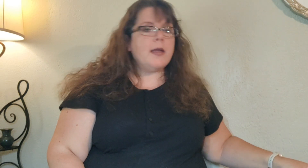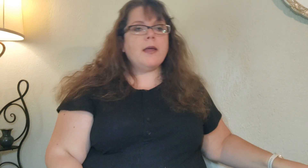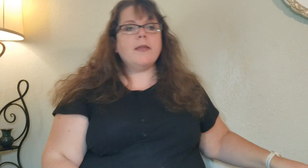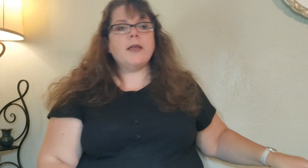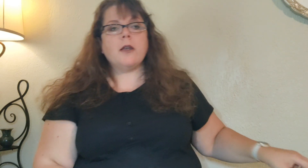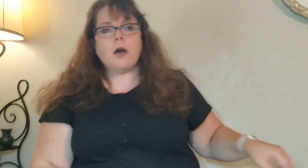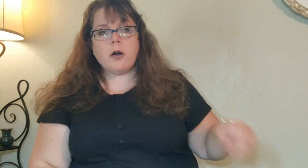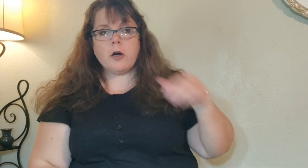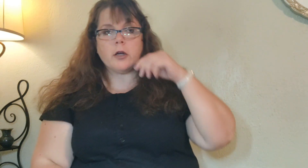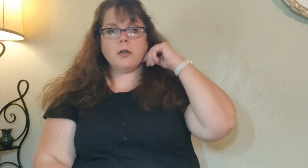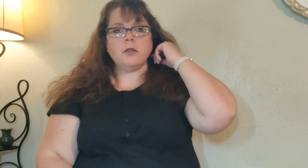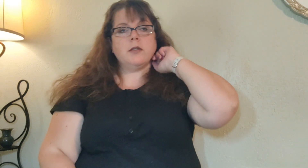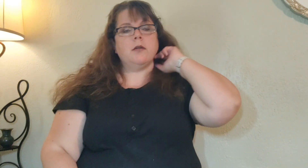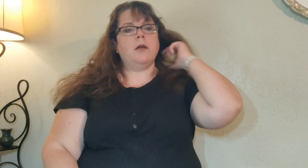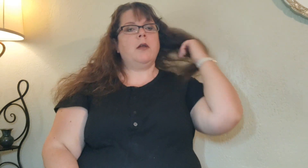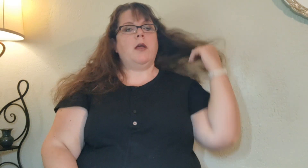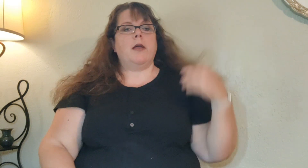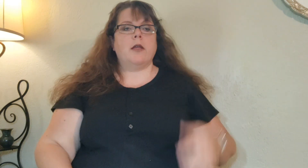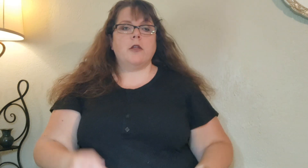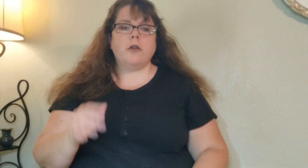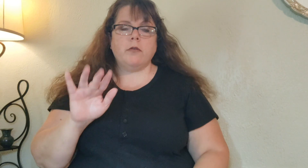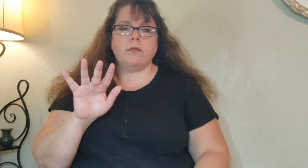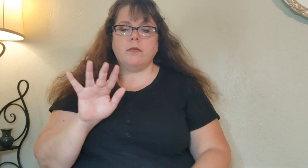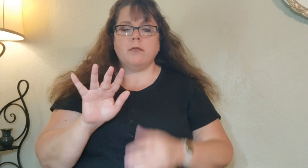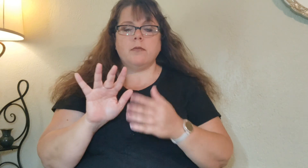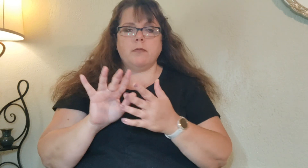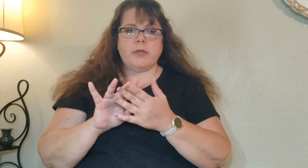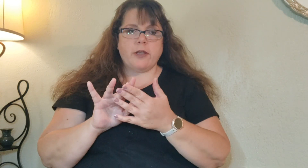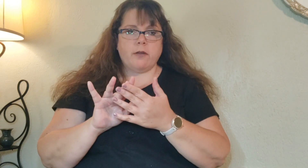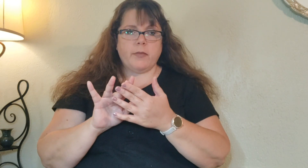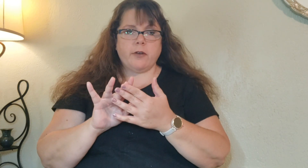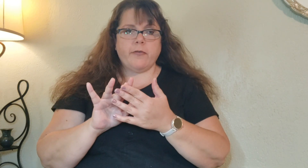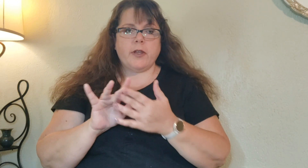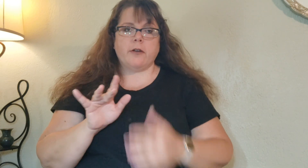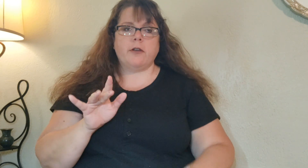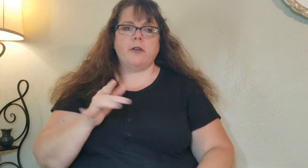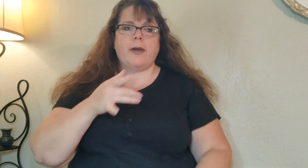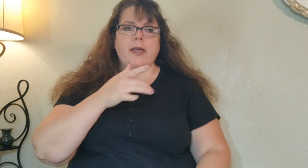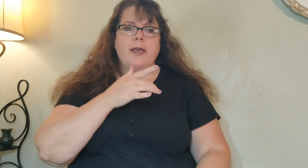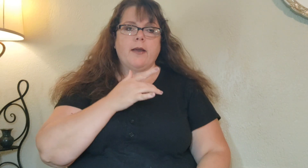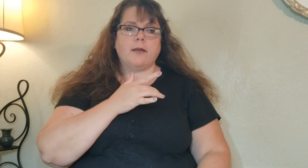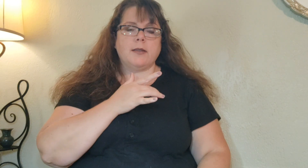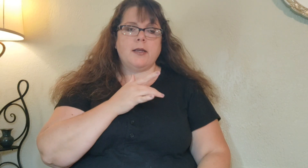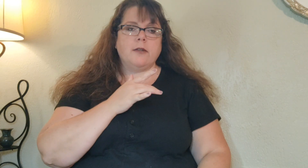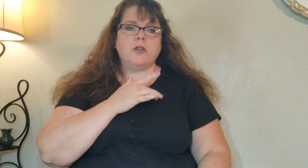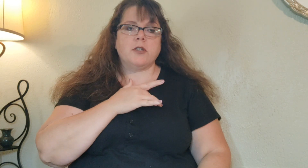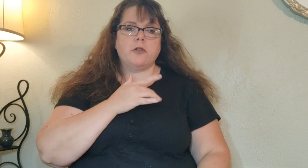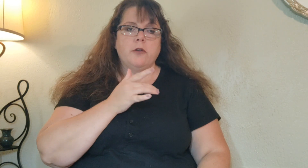And then heart, you take your middle finger on your right hand and just